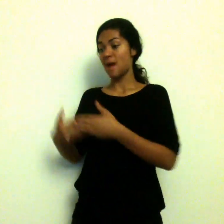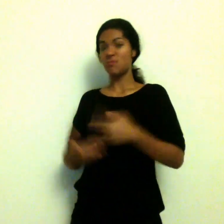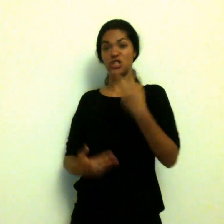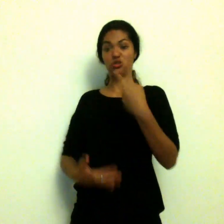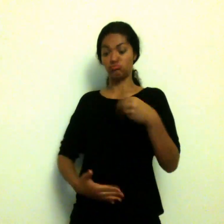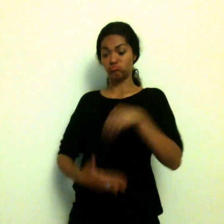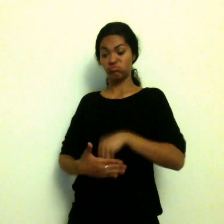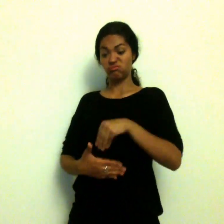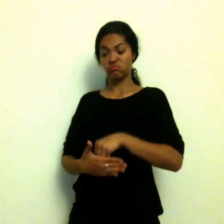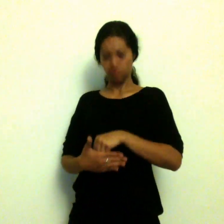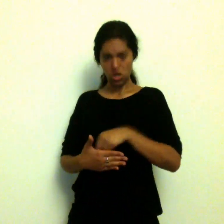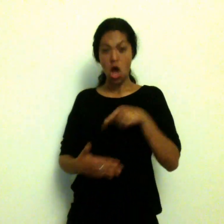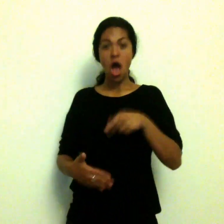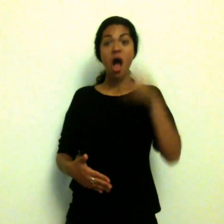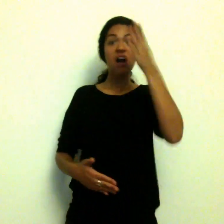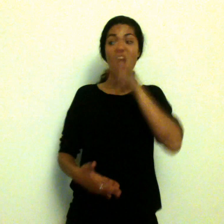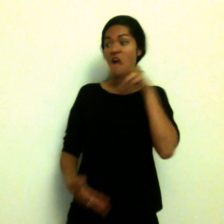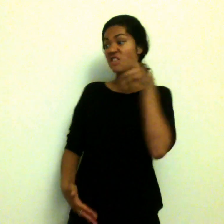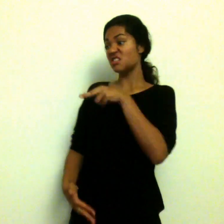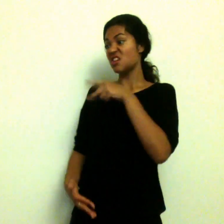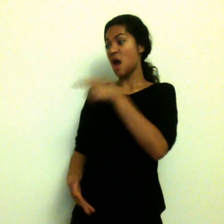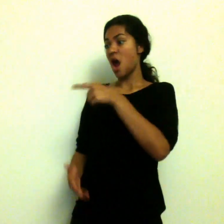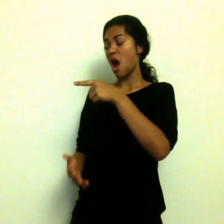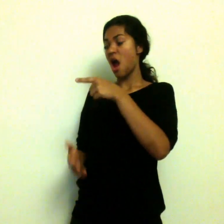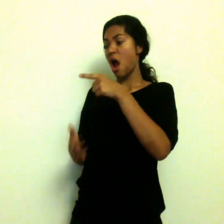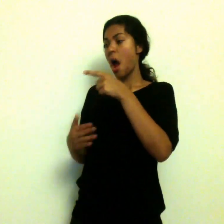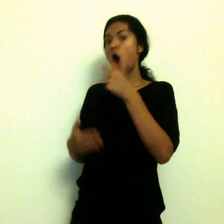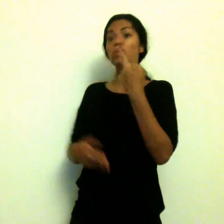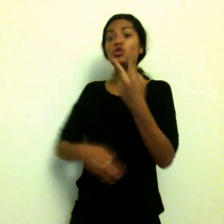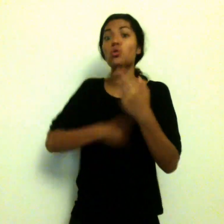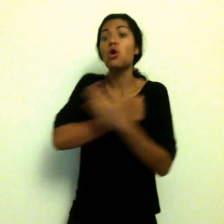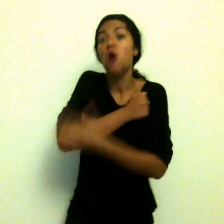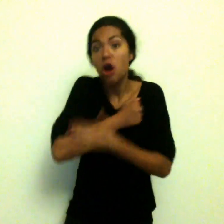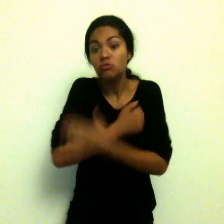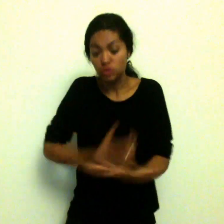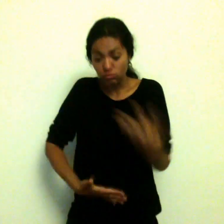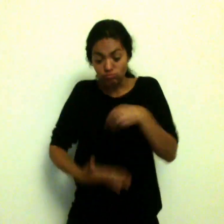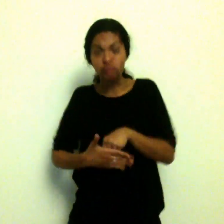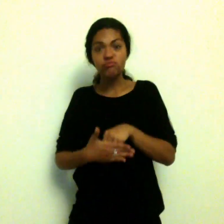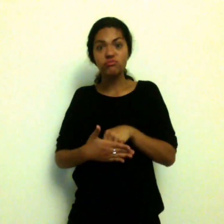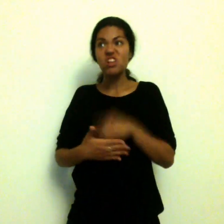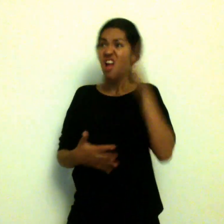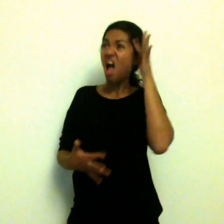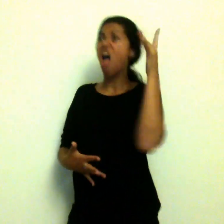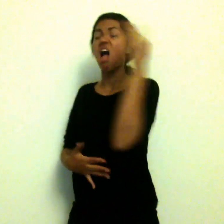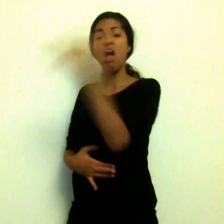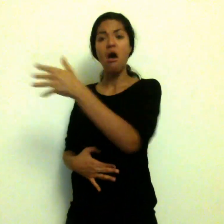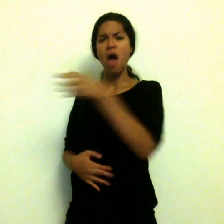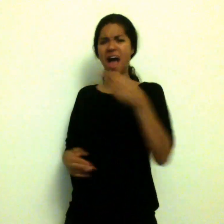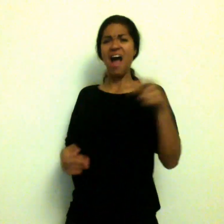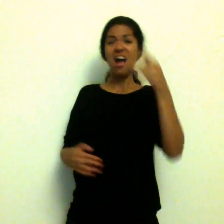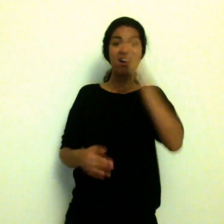2 nations are in your womb. If God can see the end from the beginning, and see all